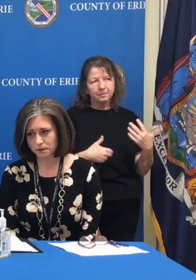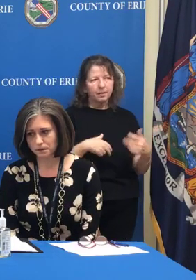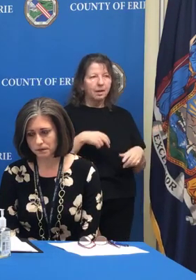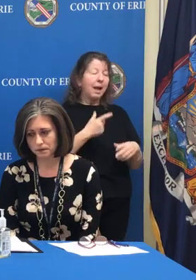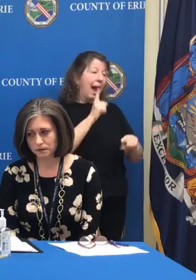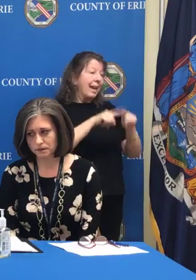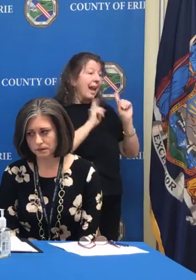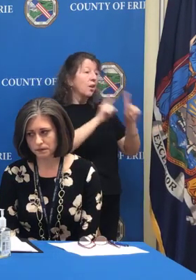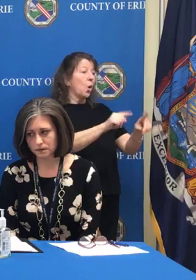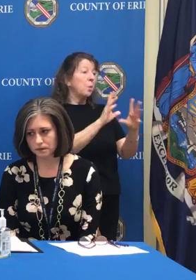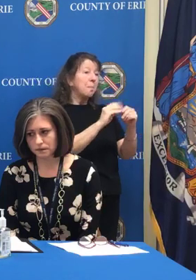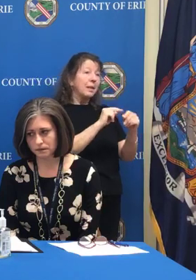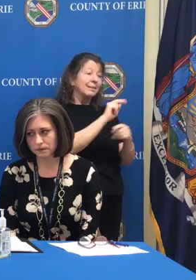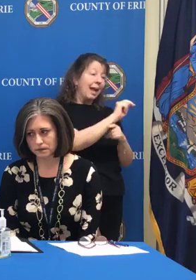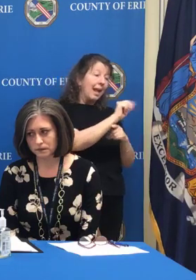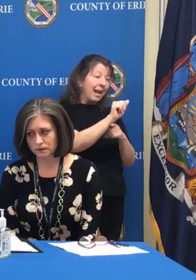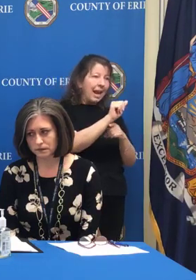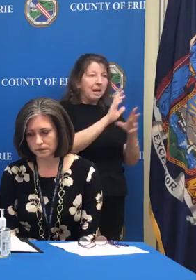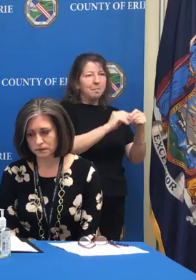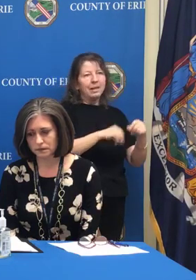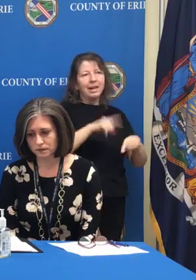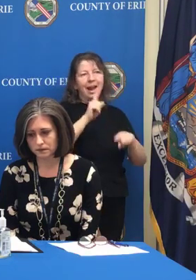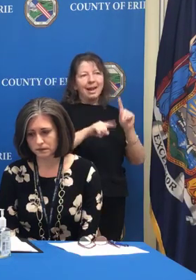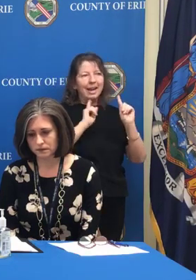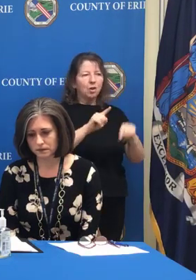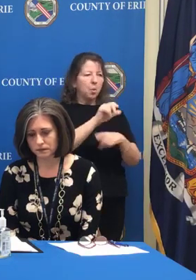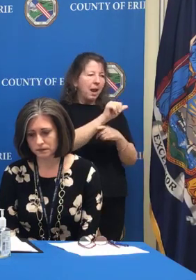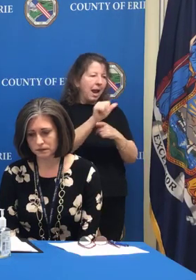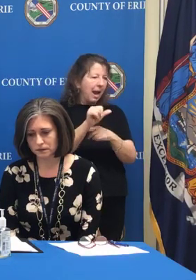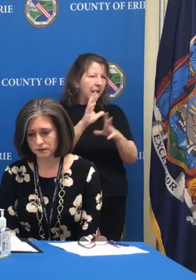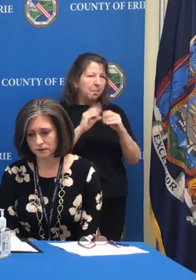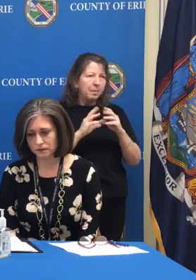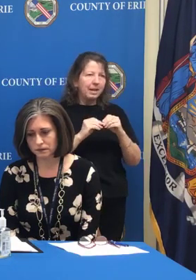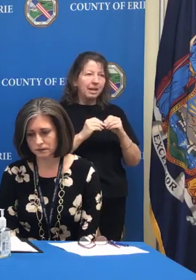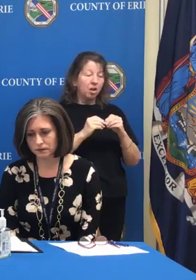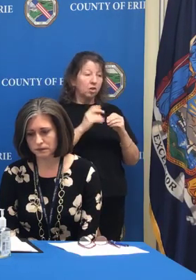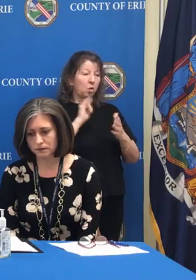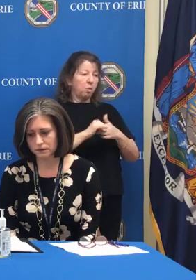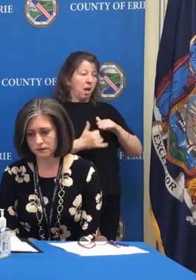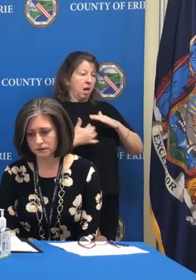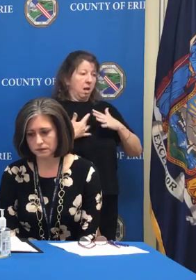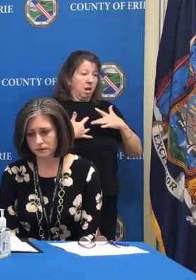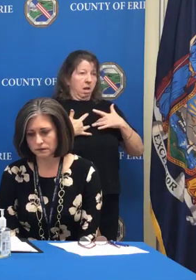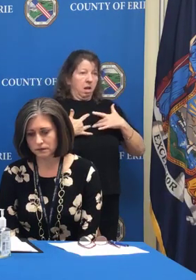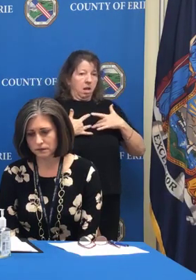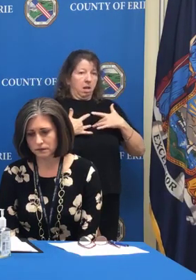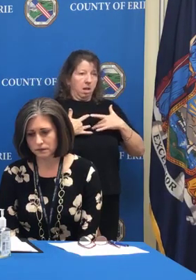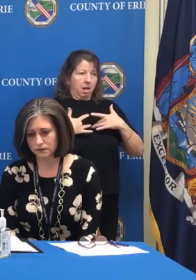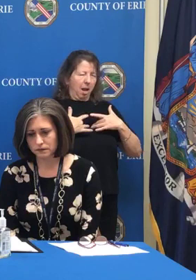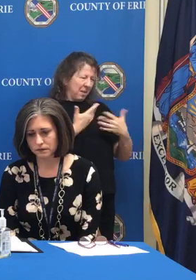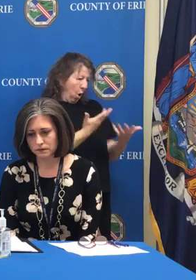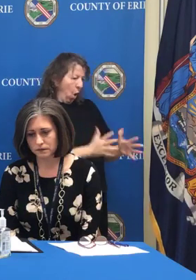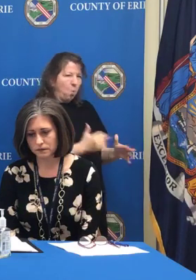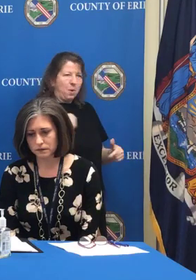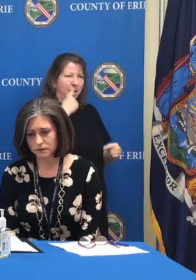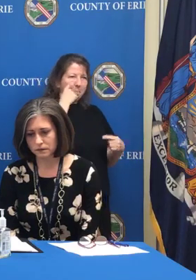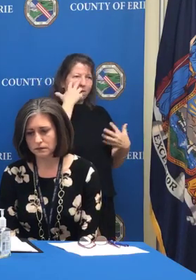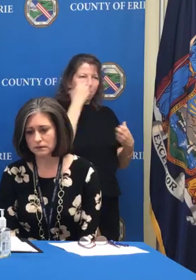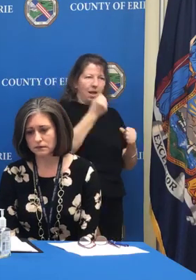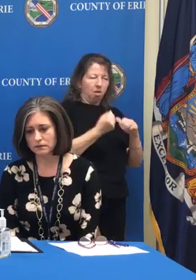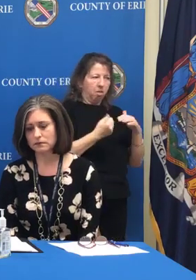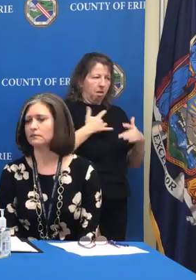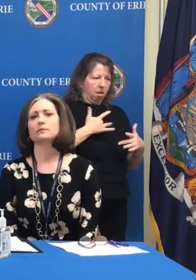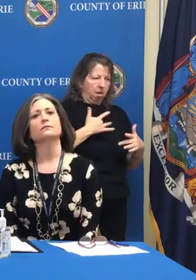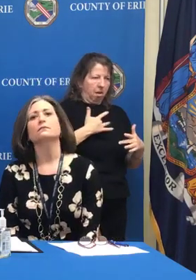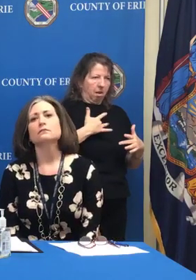NA or AA meetings. Things that anxiety, within that community already is